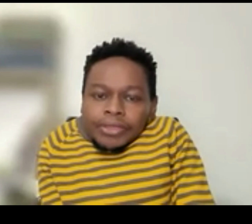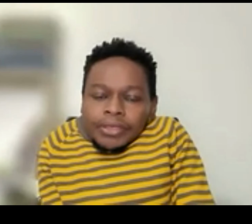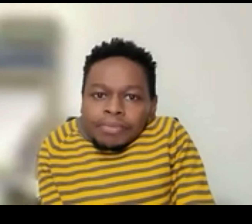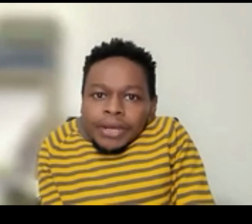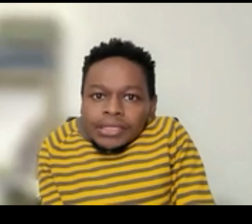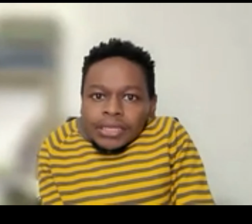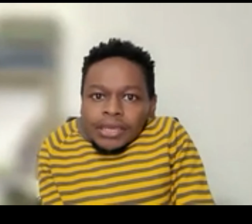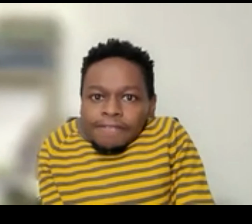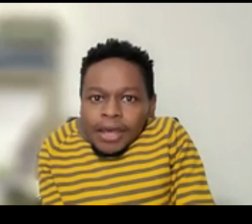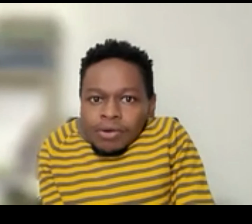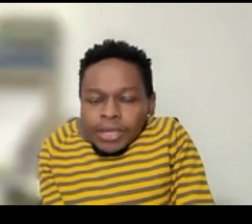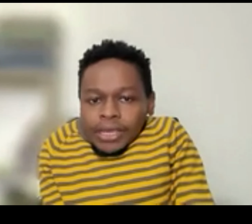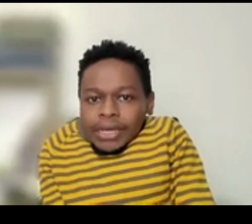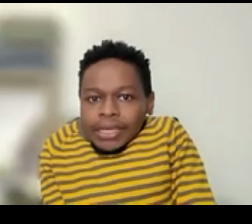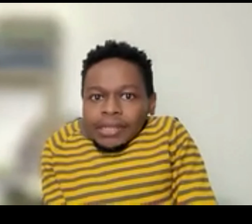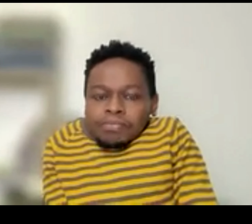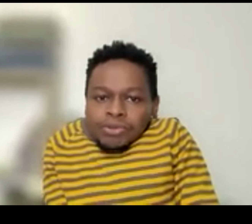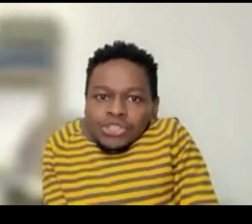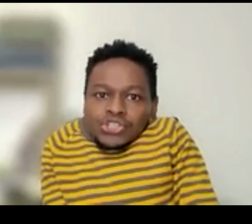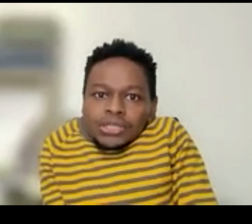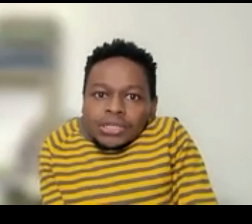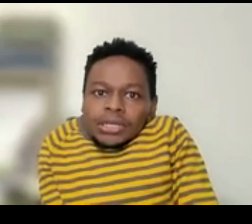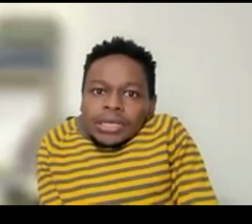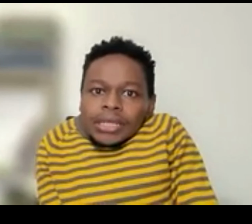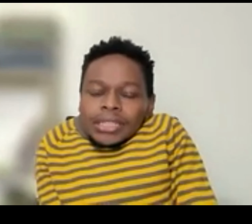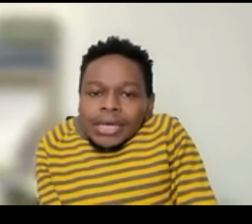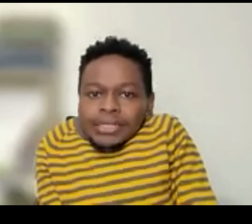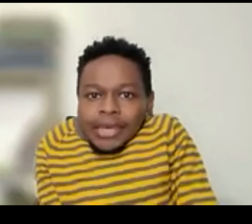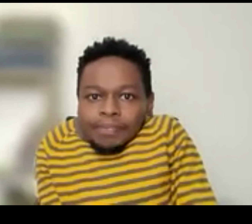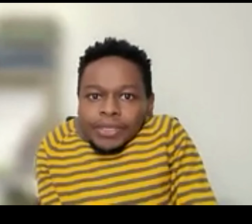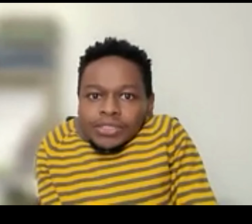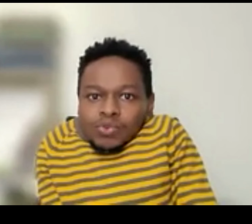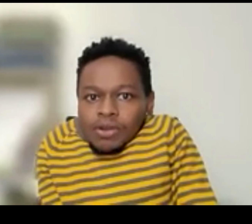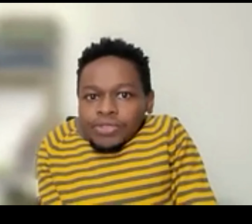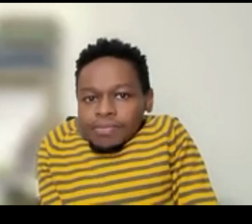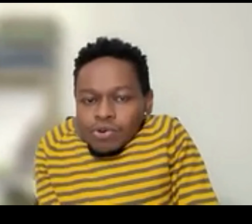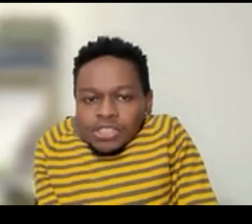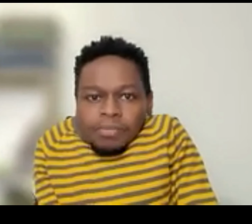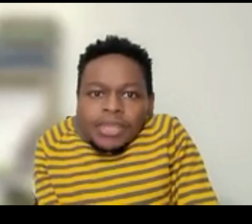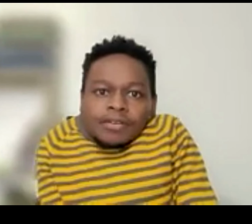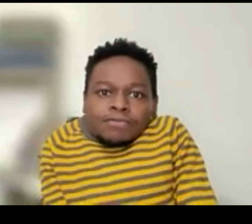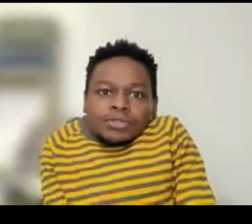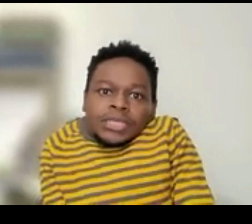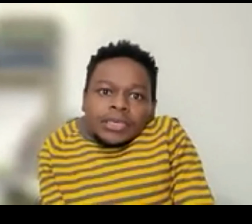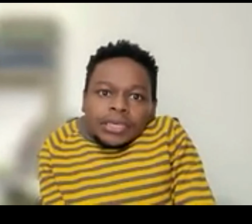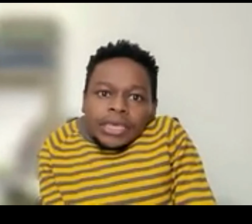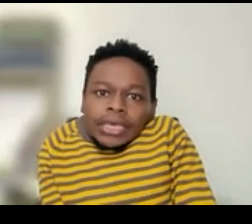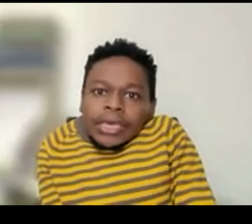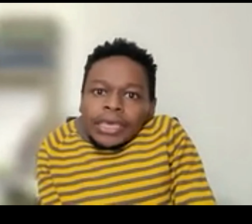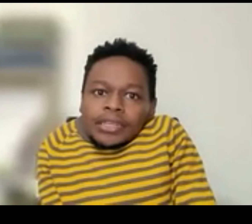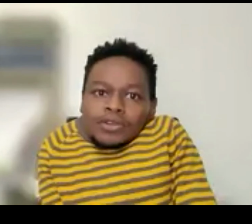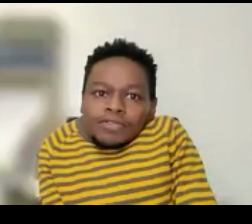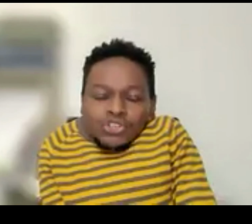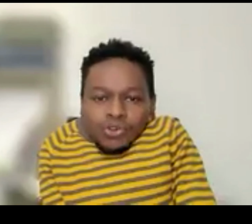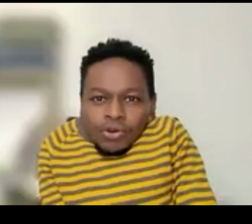by thinking of how AI can bridge that gap is one of the most meaningful things any innovation community